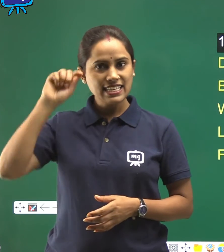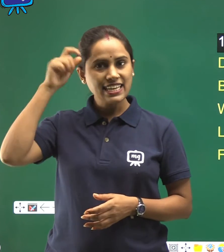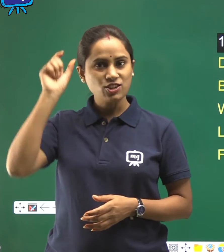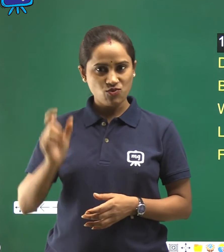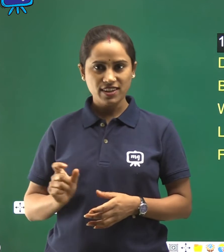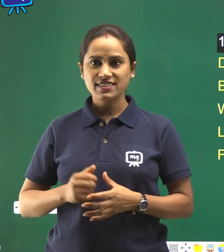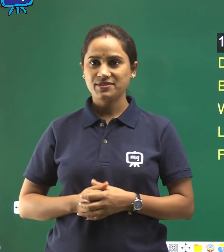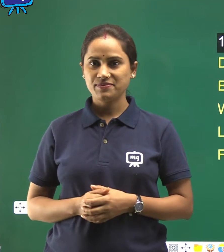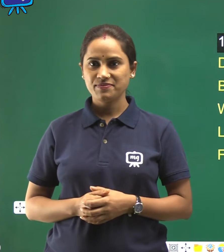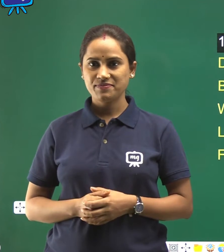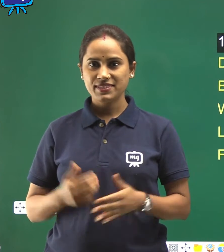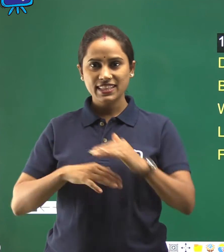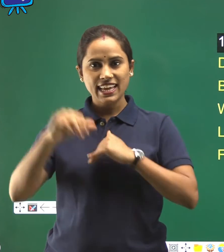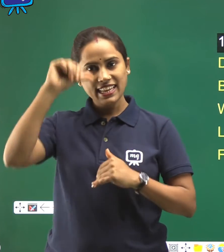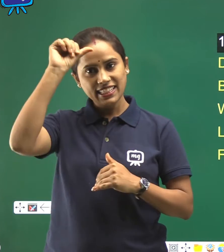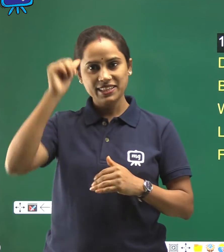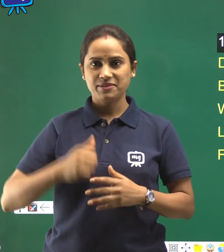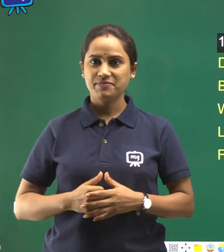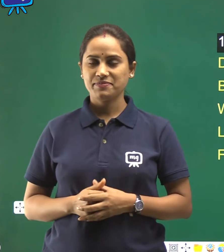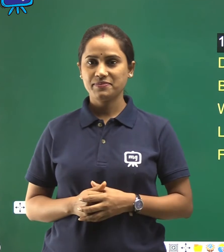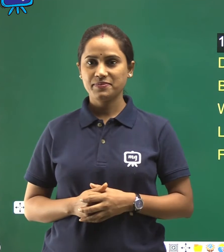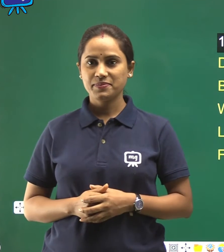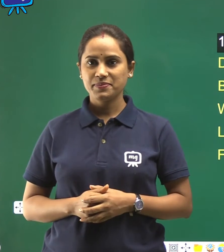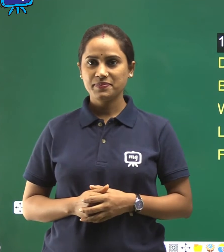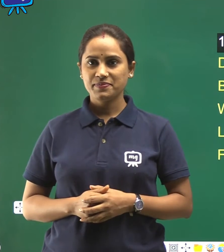English words in Hindi.